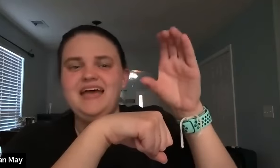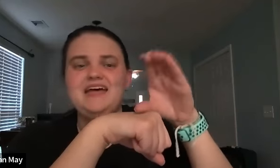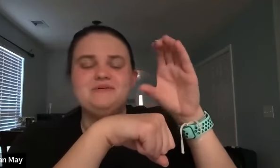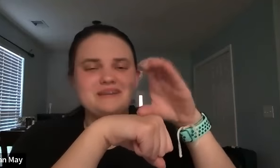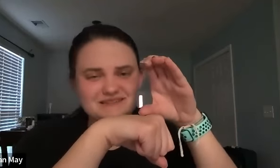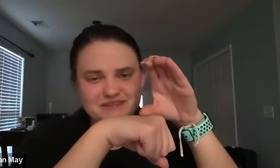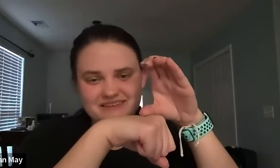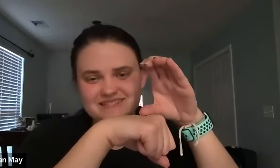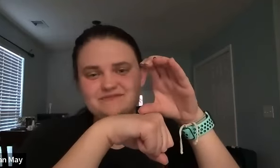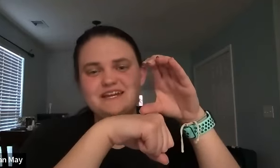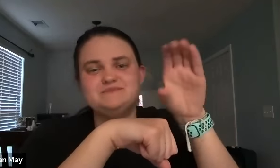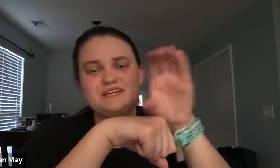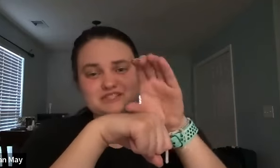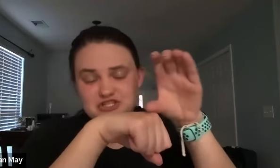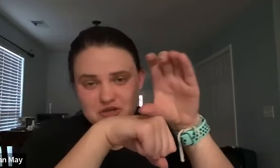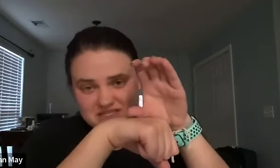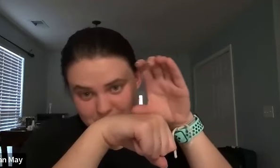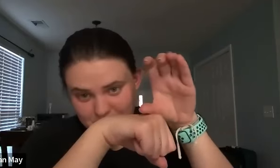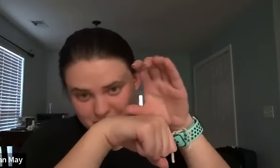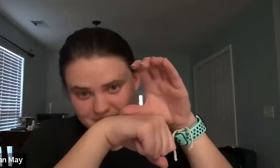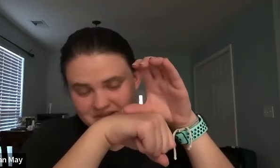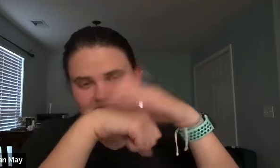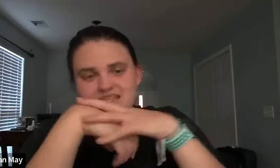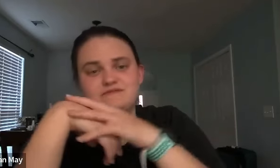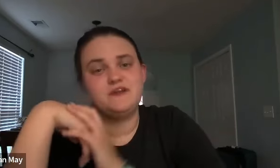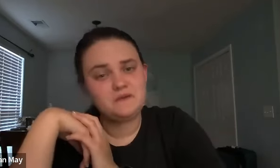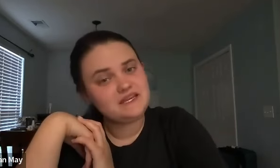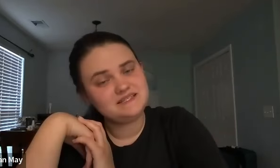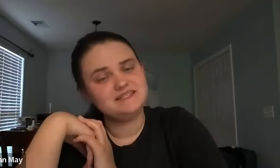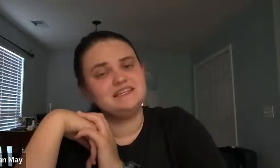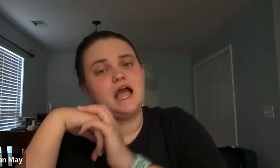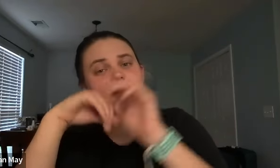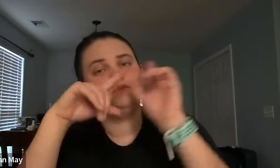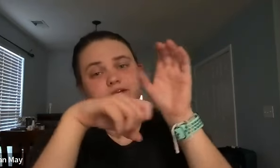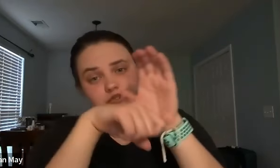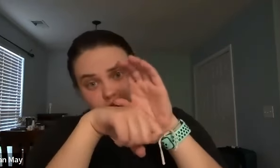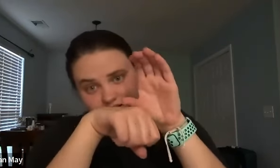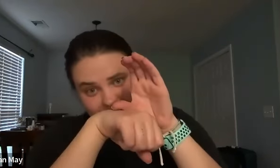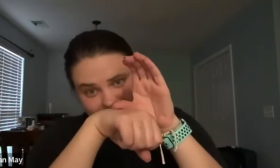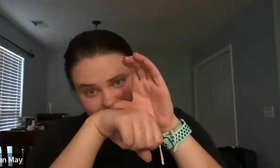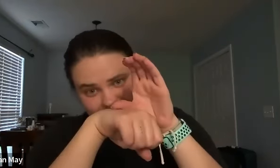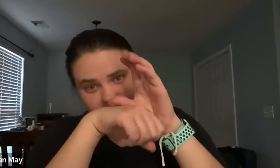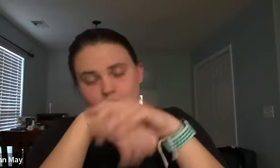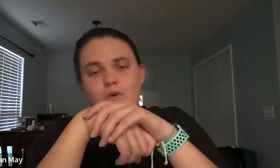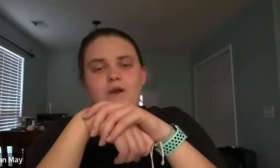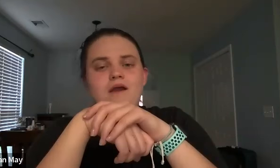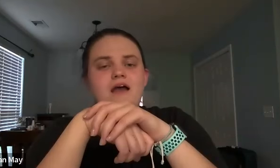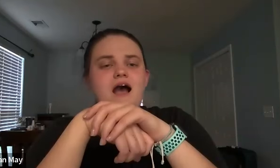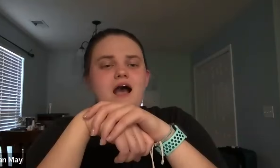And the reason we think this is funny is because they're so similar. It's very easy to say, I'm going to chocolate, or